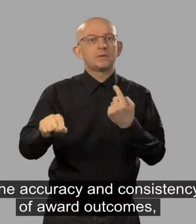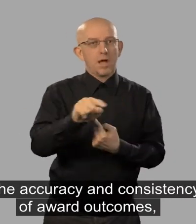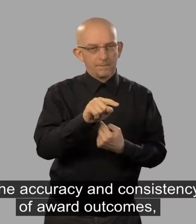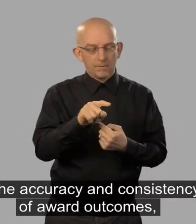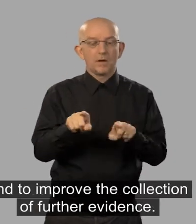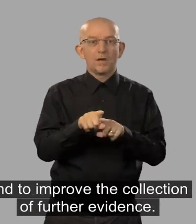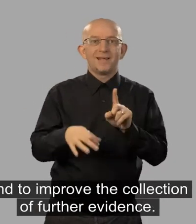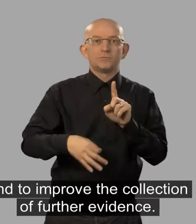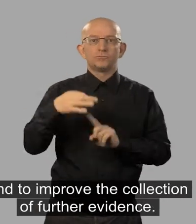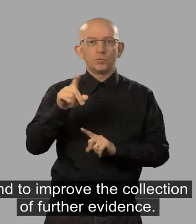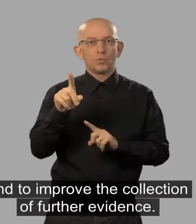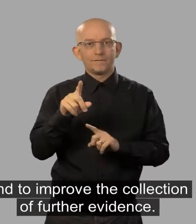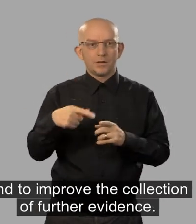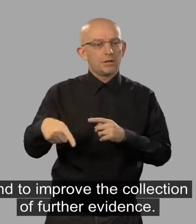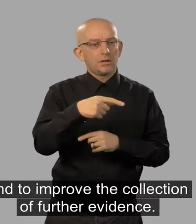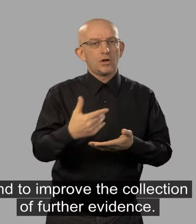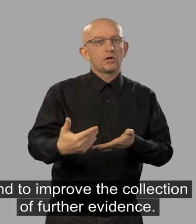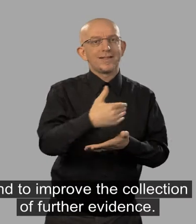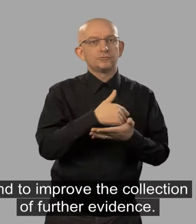improve the collection of further evidence.